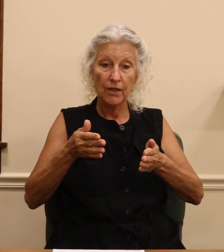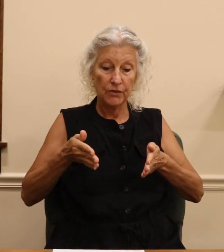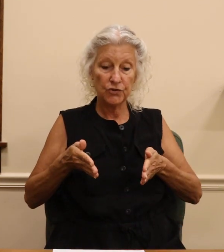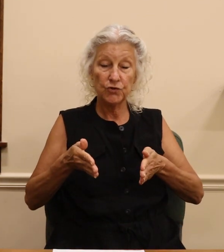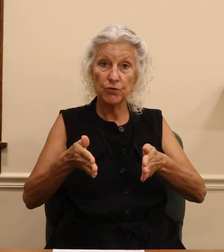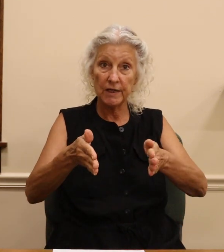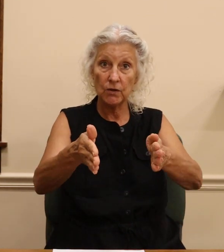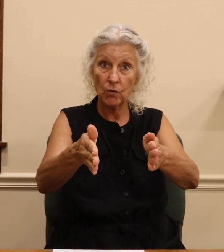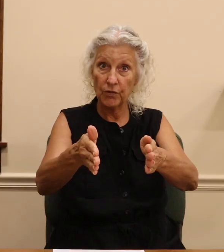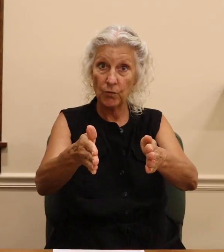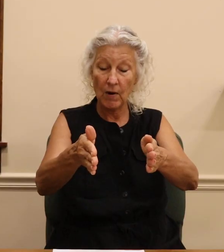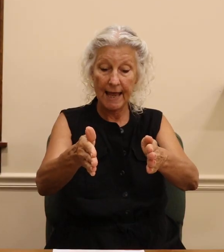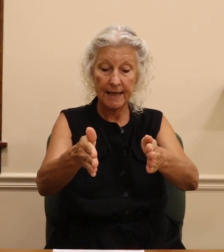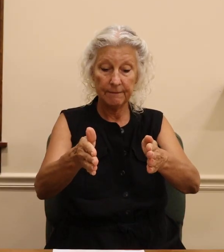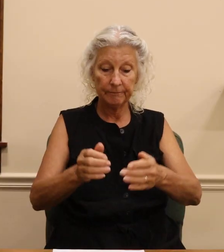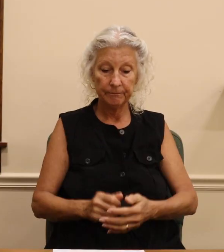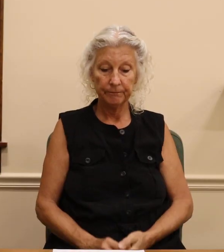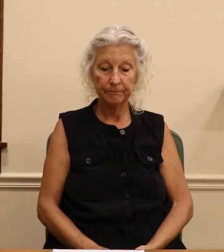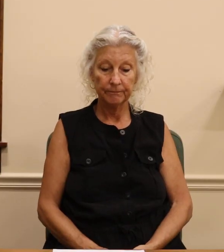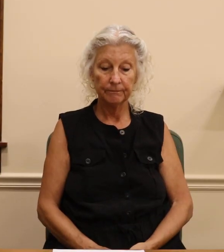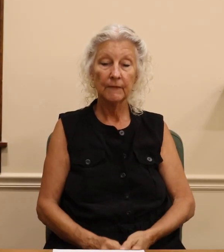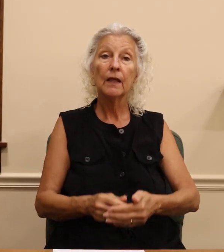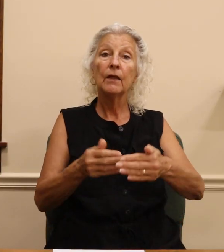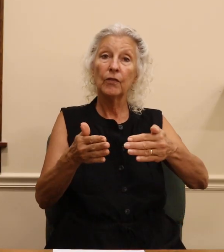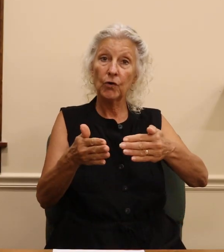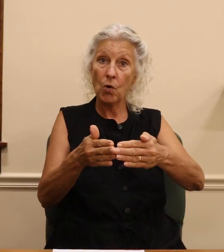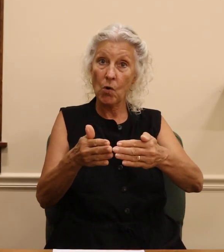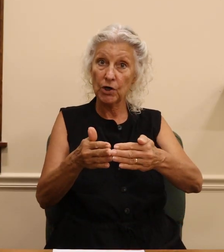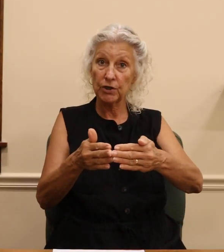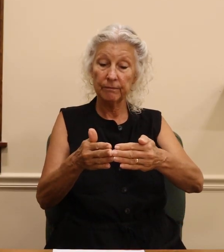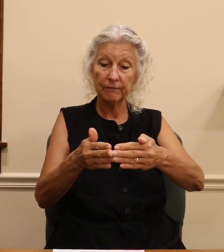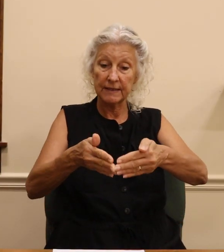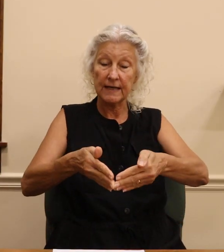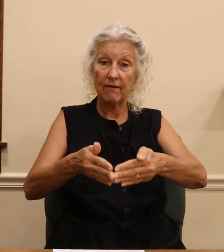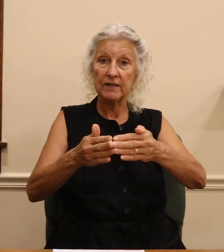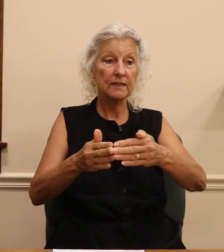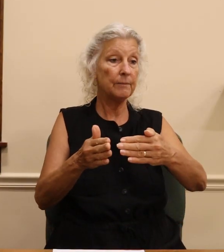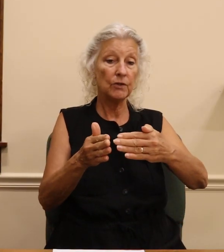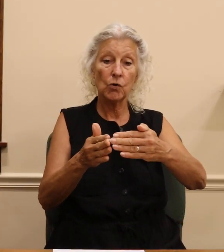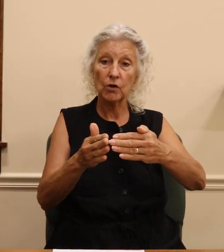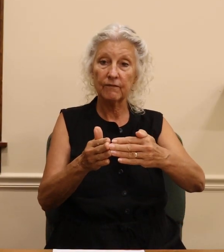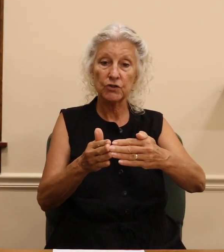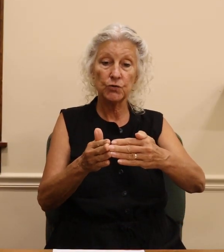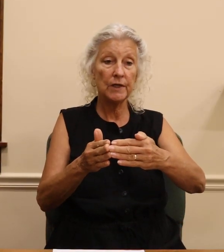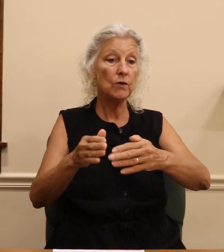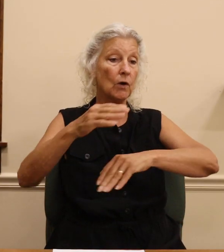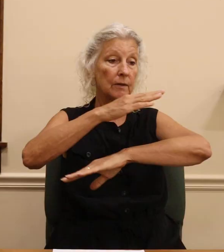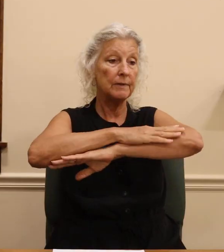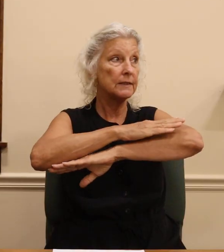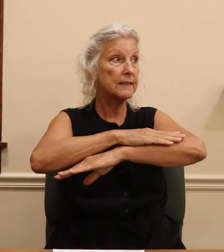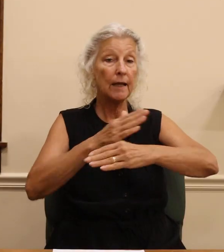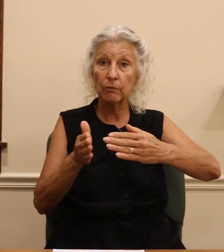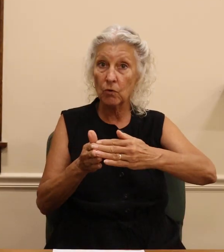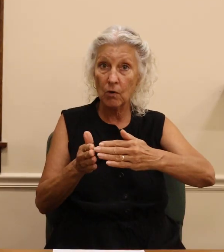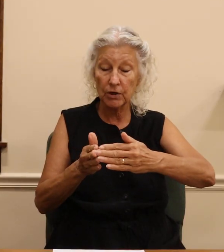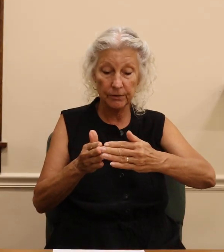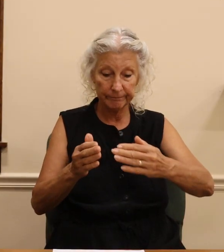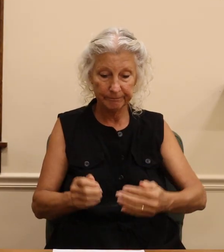The street or the way. The corner, that's obvious. It can be the corner of a street or it can be the table corner.